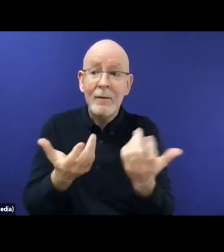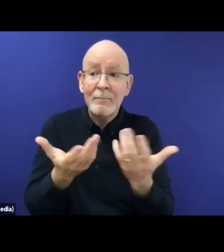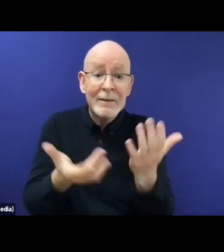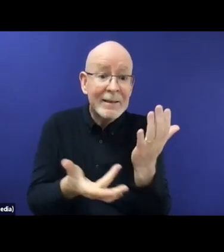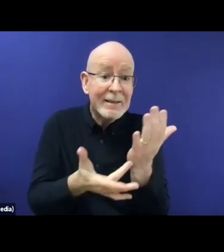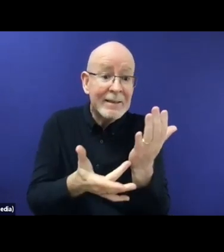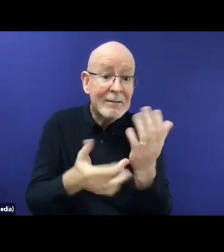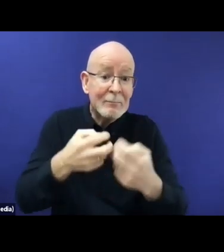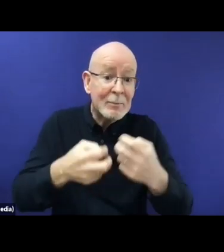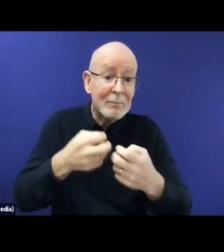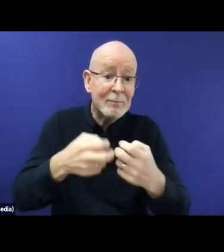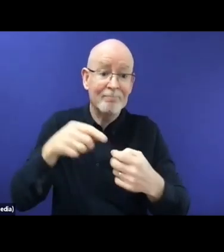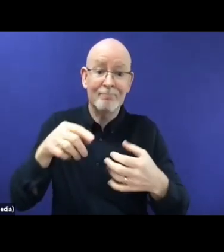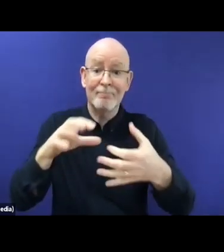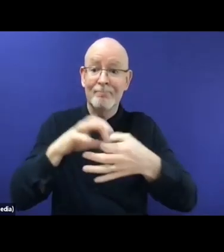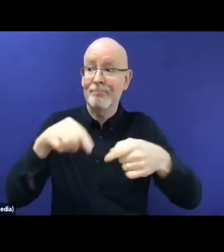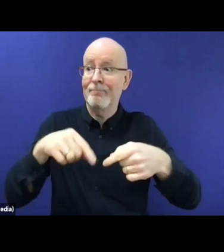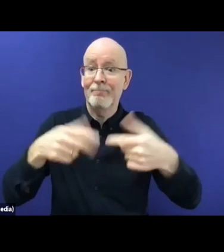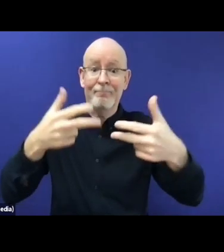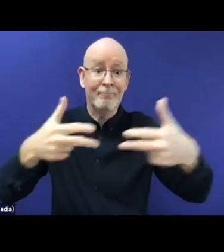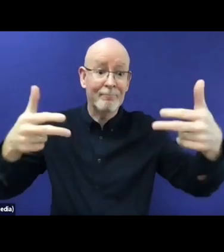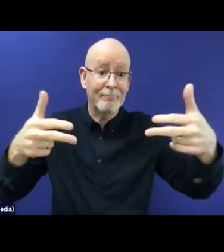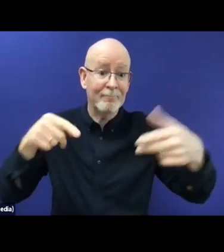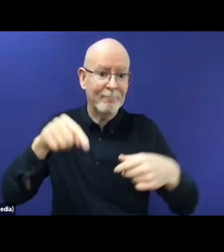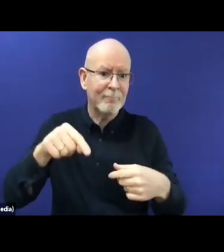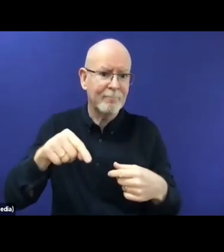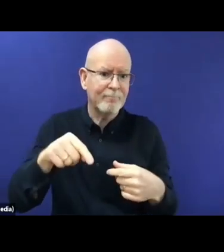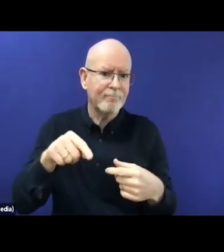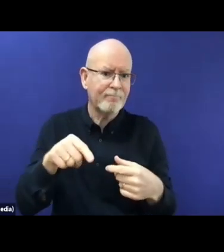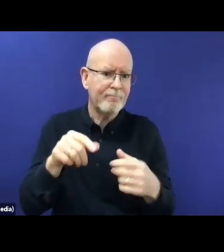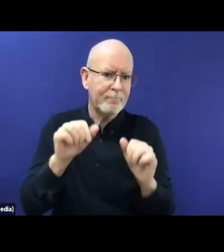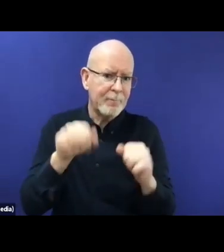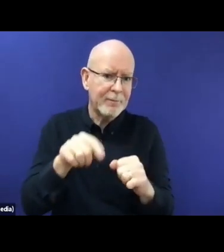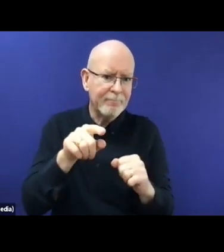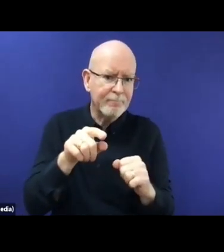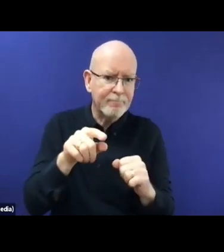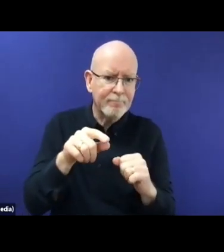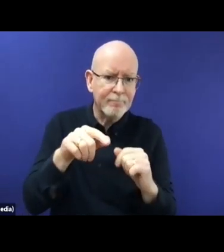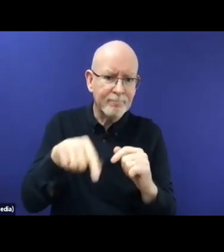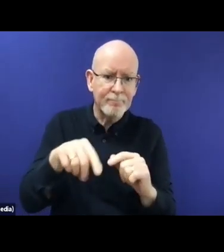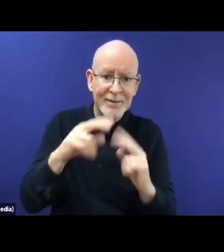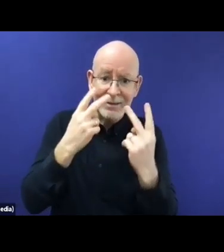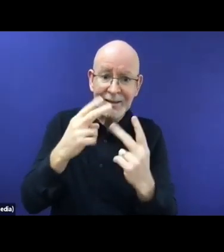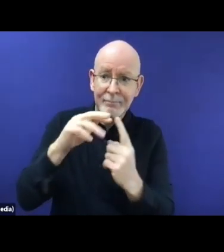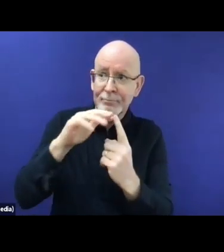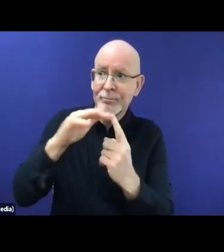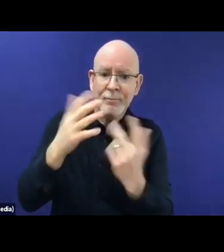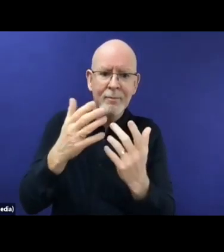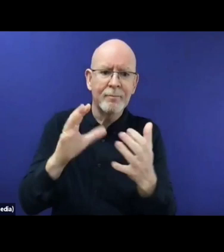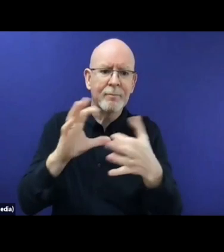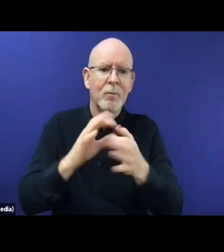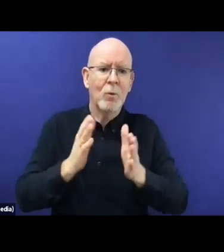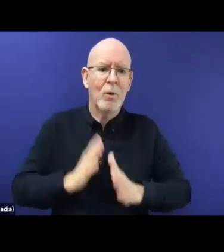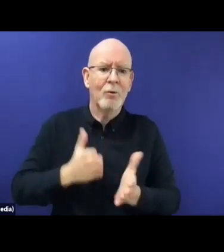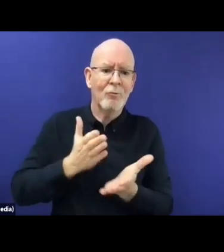Interpretation is available in English and Spanish, and I'm not certain, I believe French, but maybe not. And it's